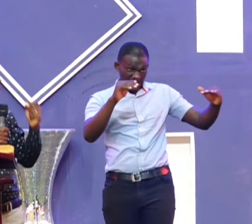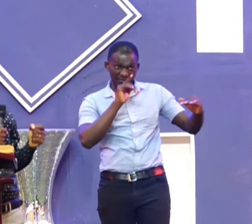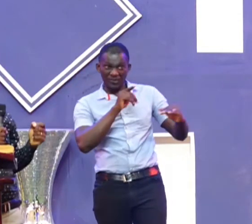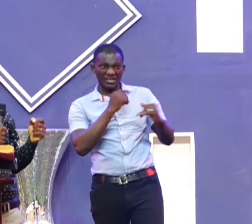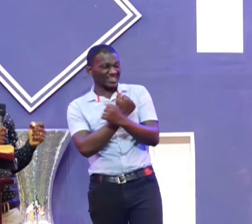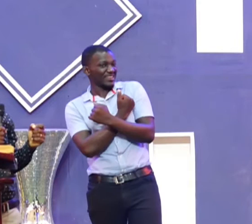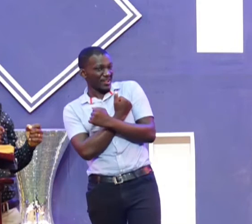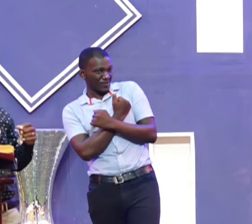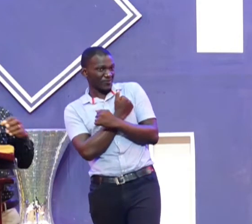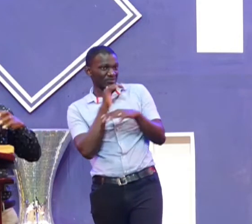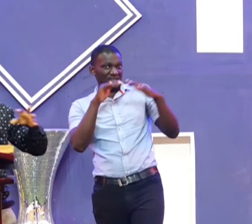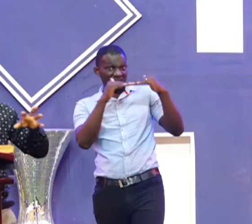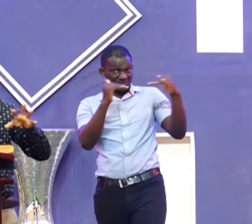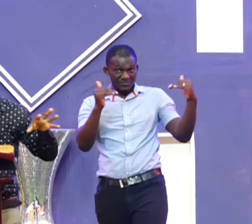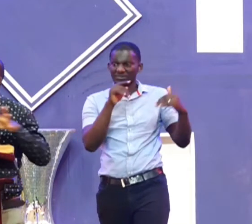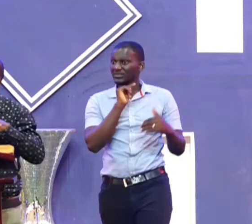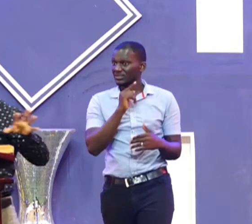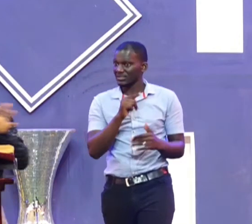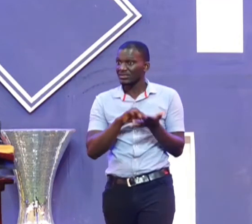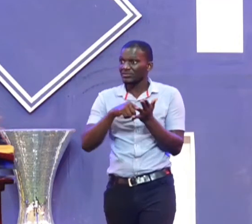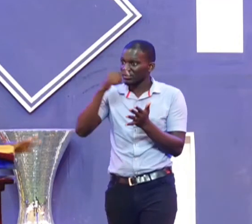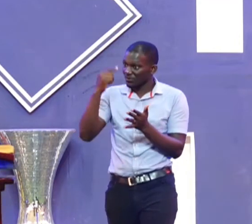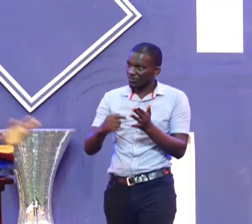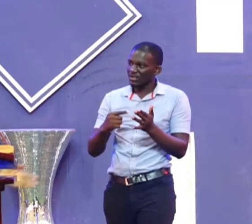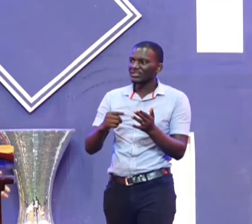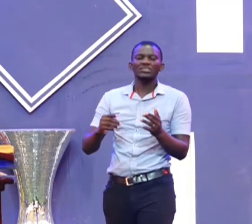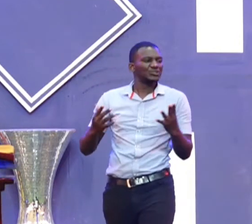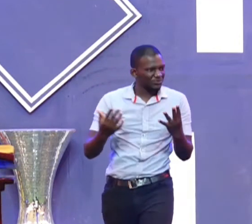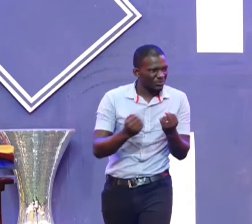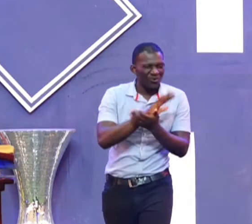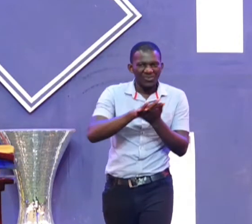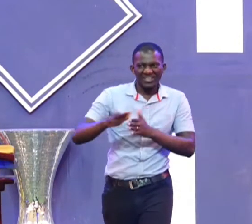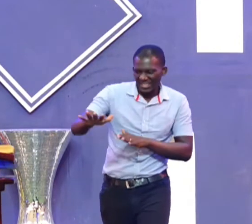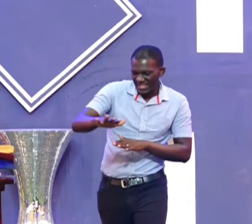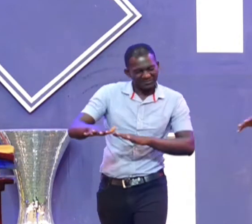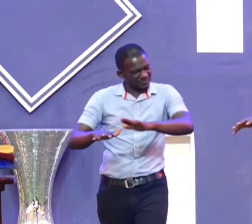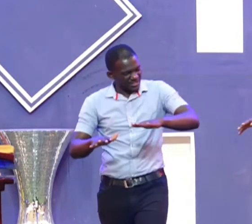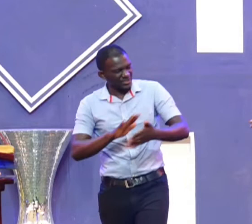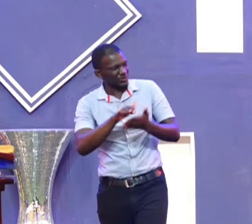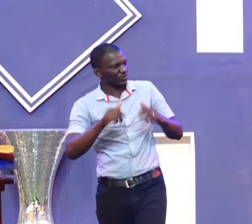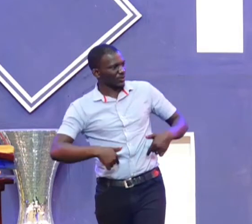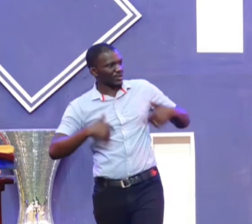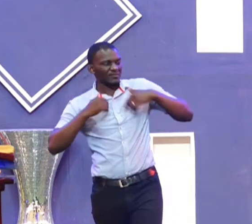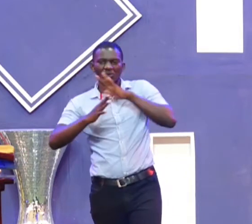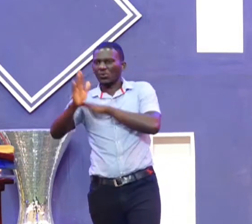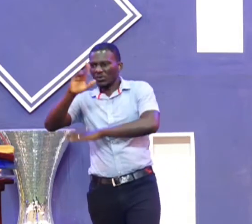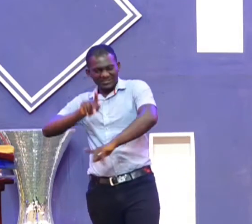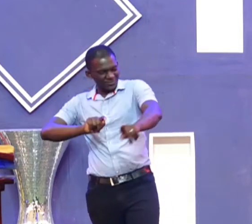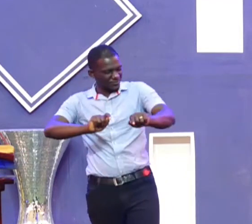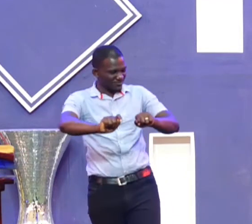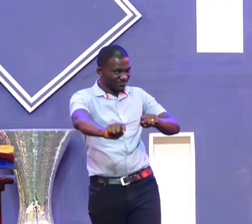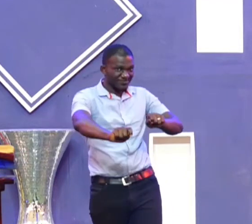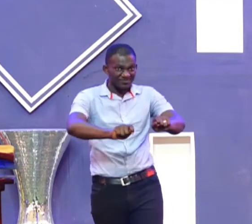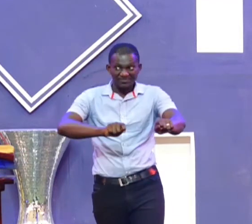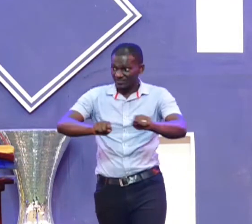to God is on that level, kitegeeza aba awambye areas zonna ez'obulamu. It means that the Lord is ruling and reigning on all our